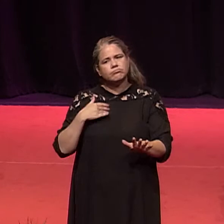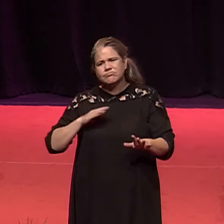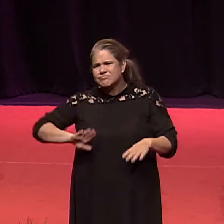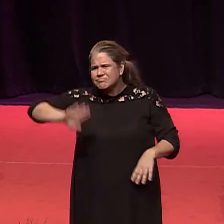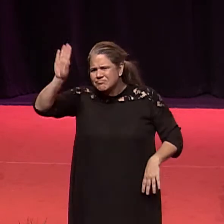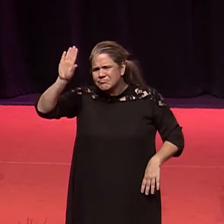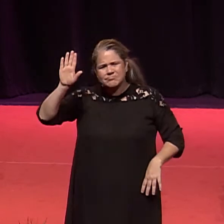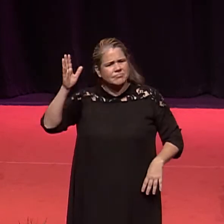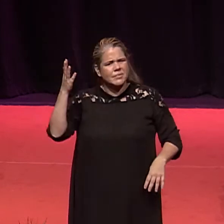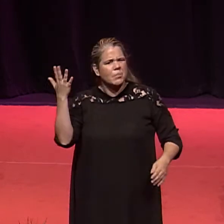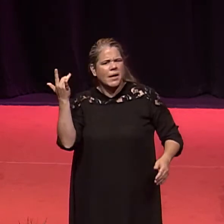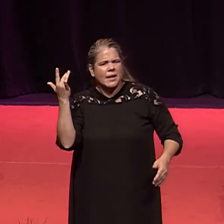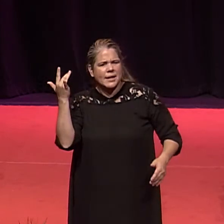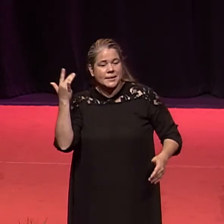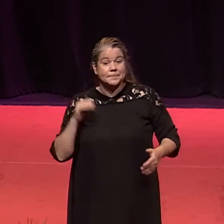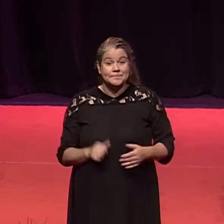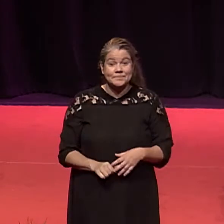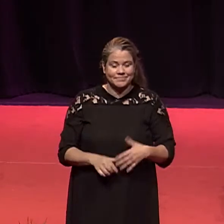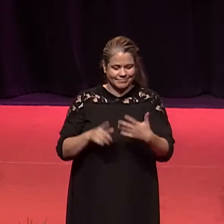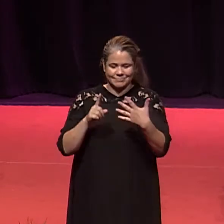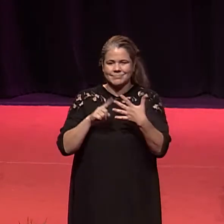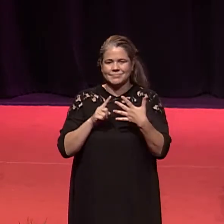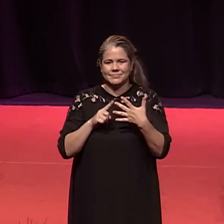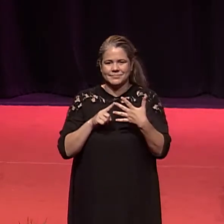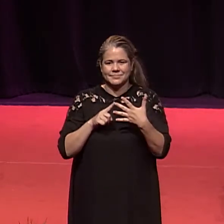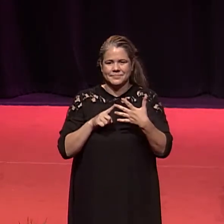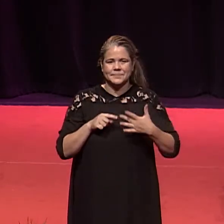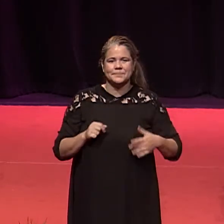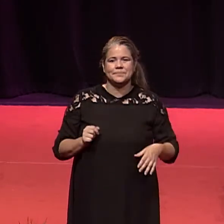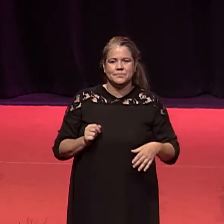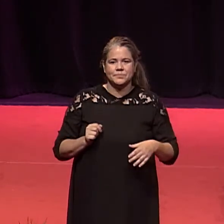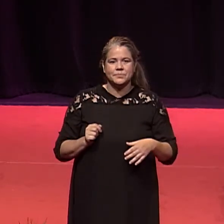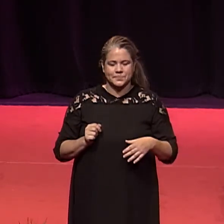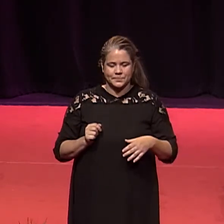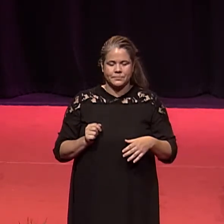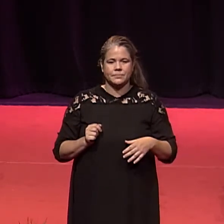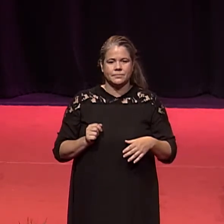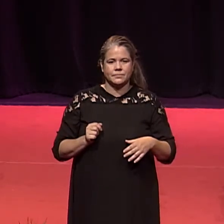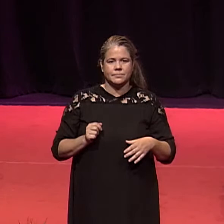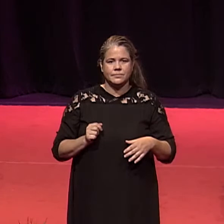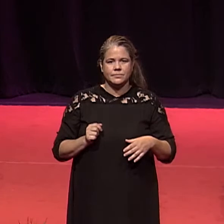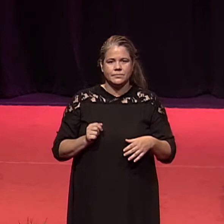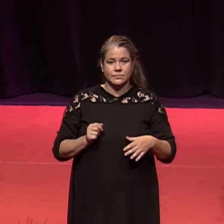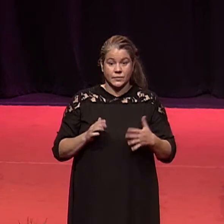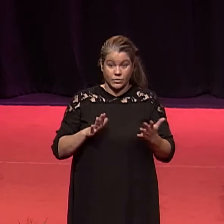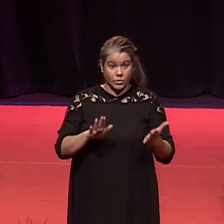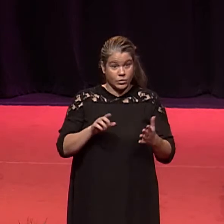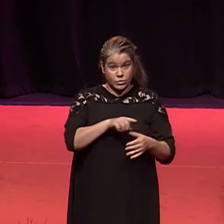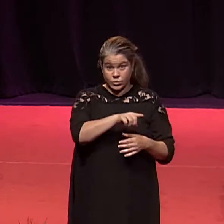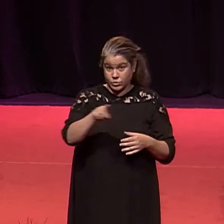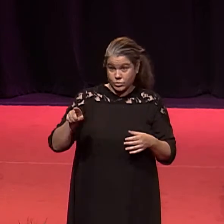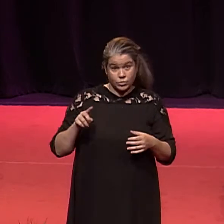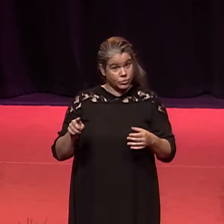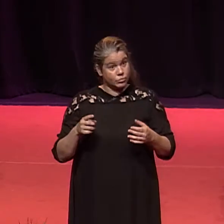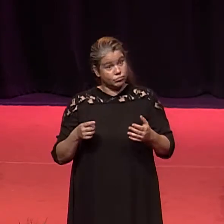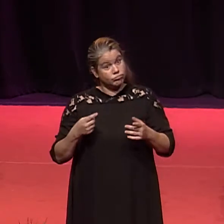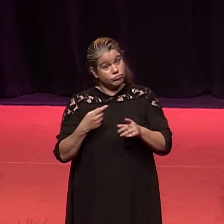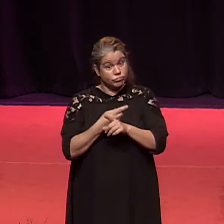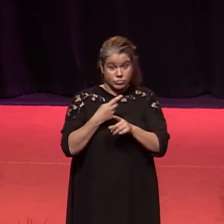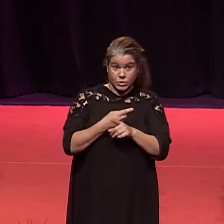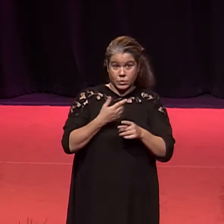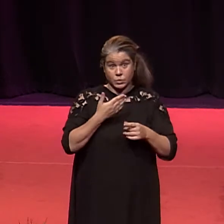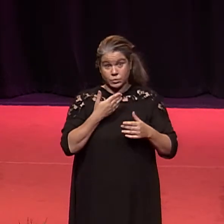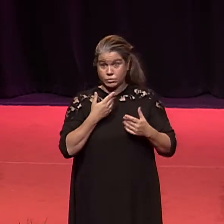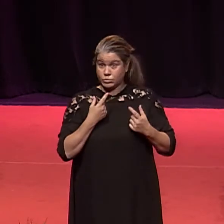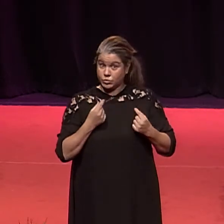why. All right, number 3, do well by doing good. You know, you can